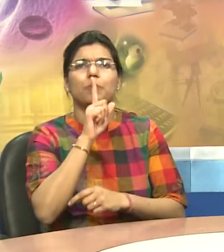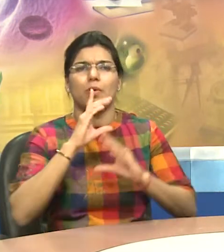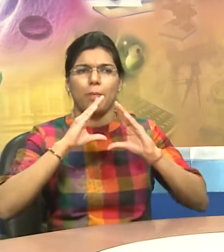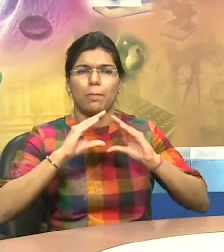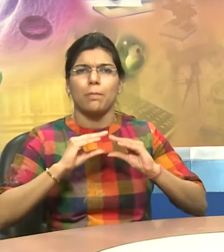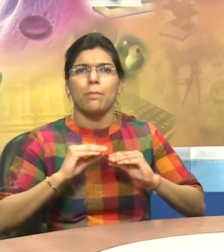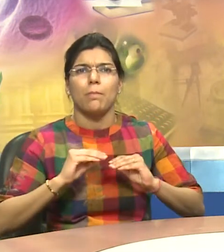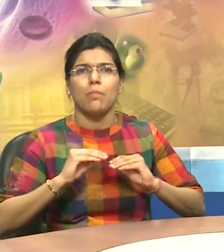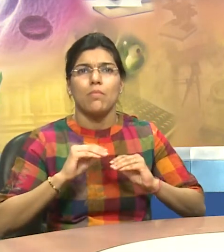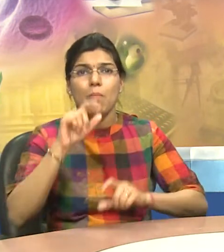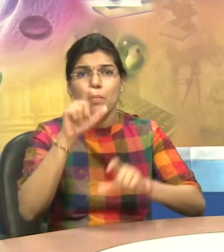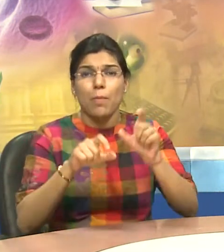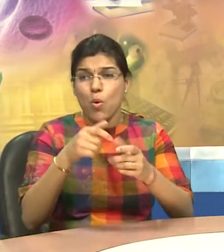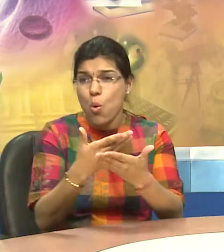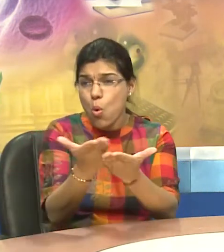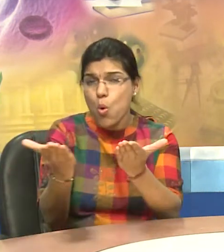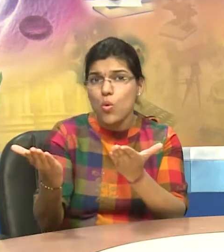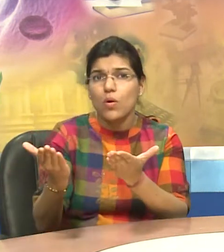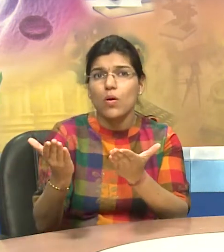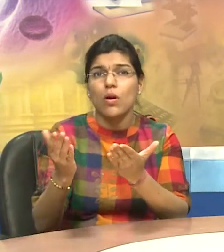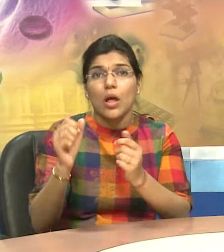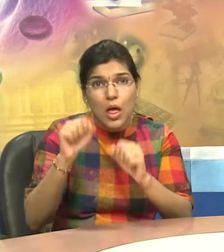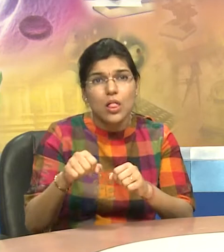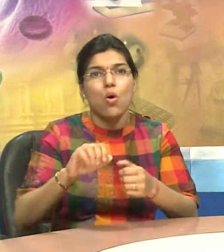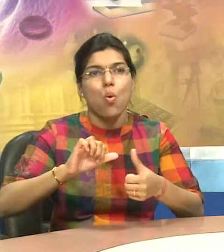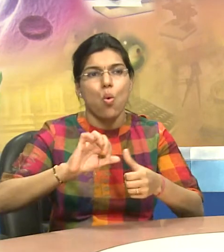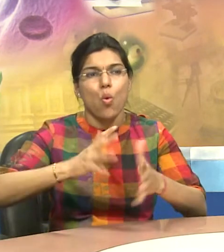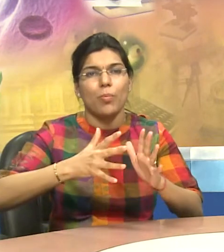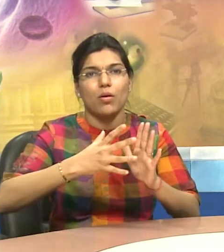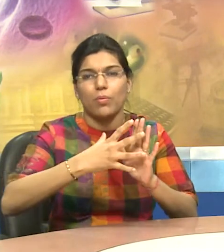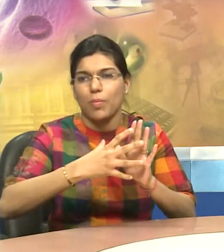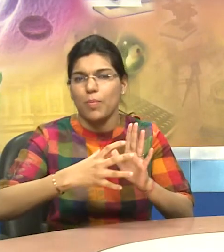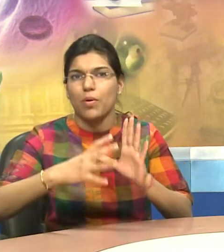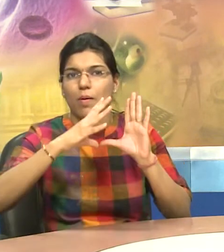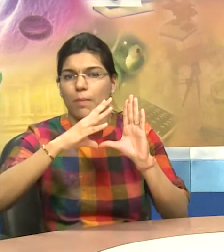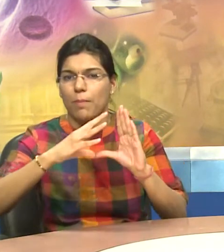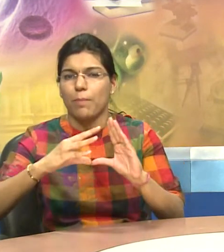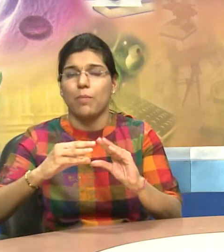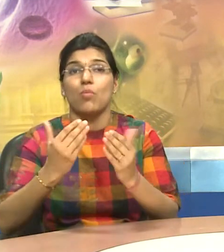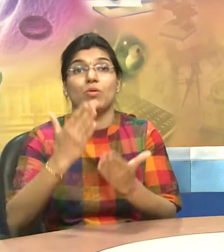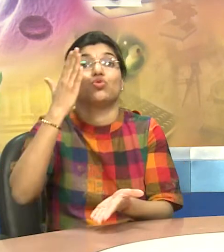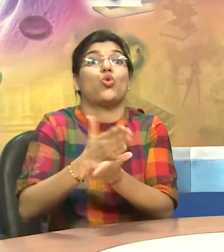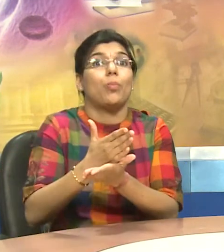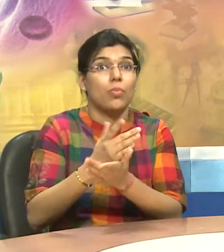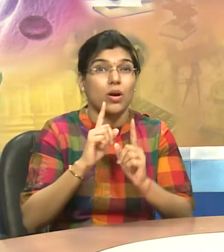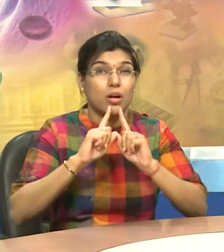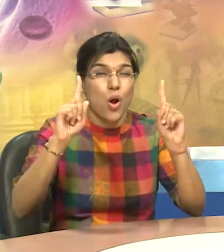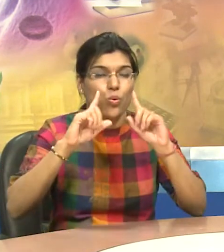protect ourselves from noise pollution, you can start being quiet by yourself.